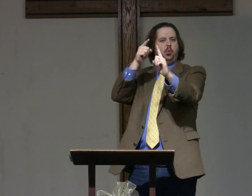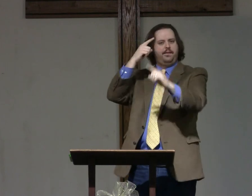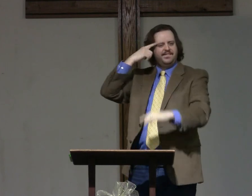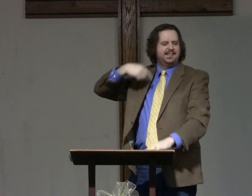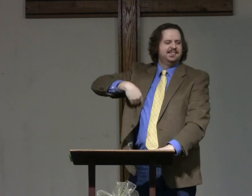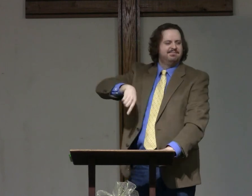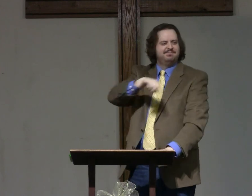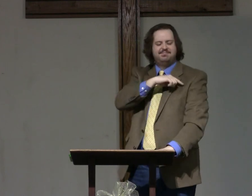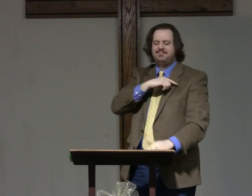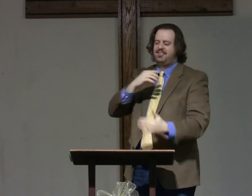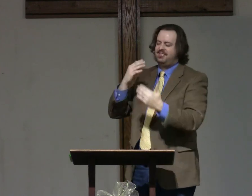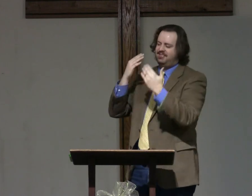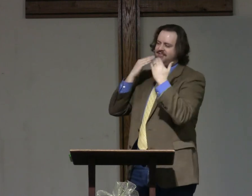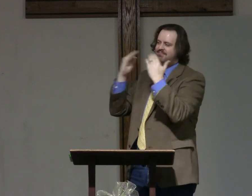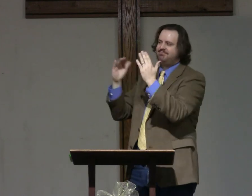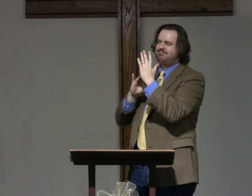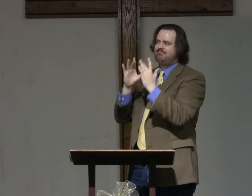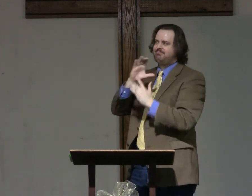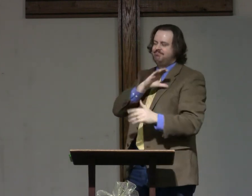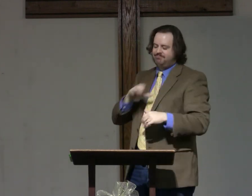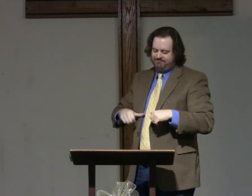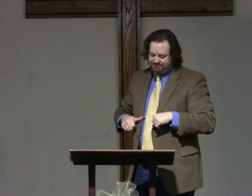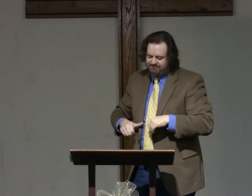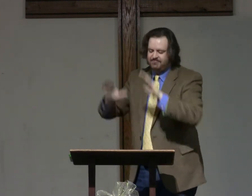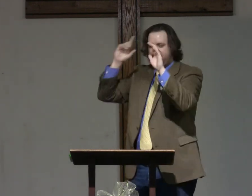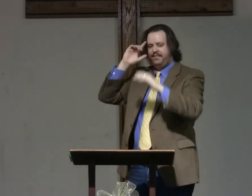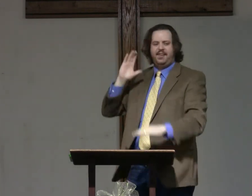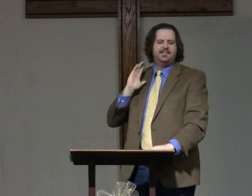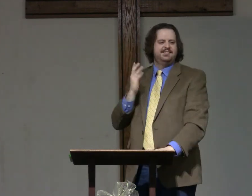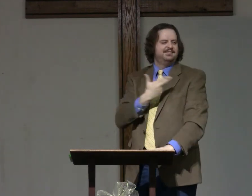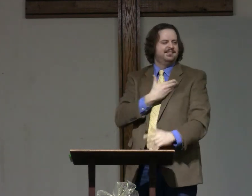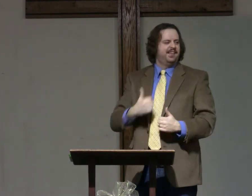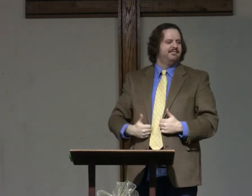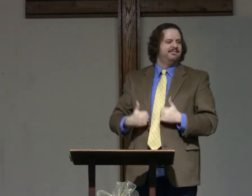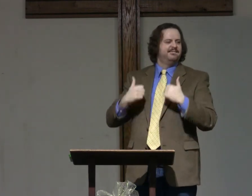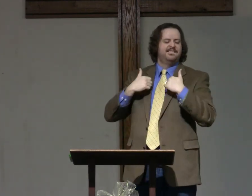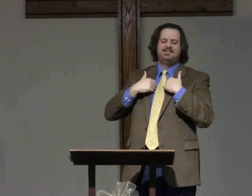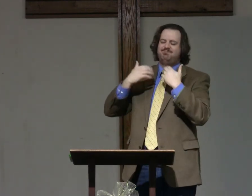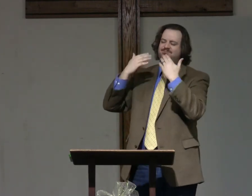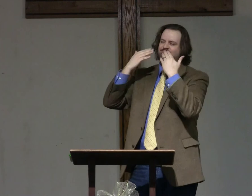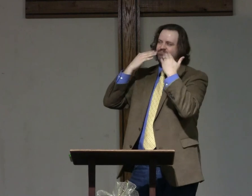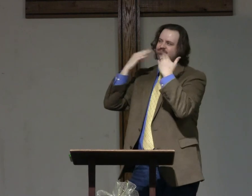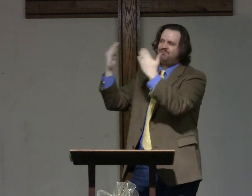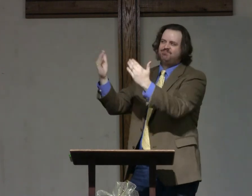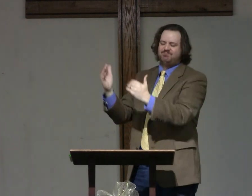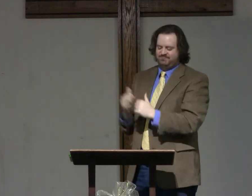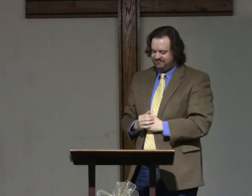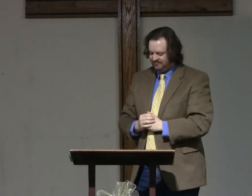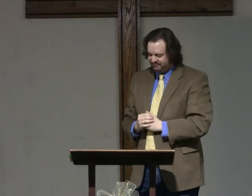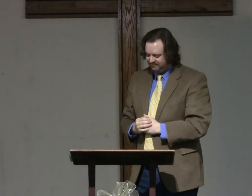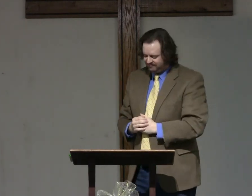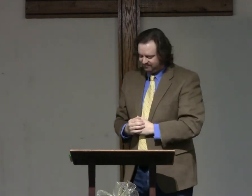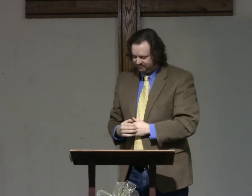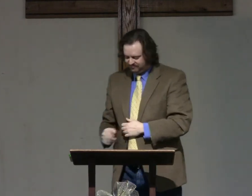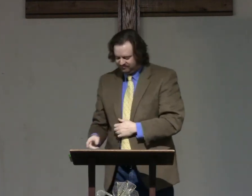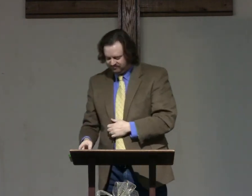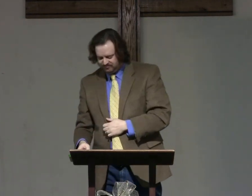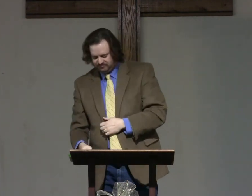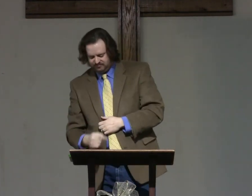overcome sin and win the victory for us. He sacrificed himself for our